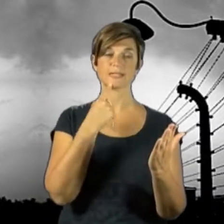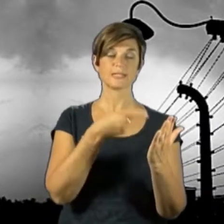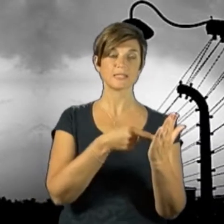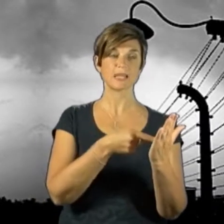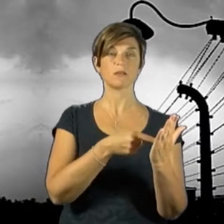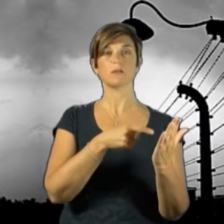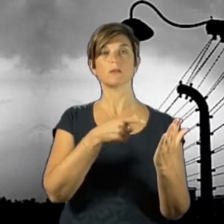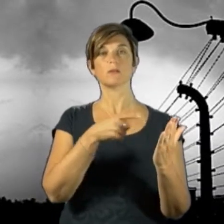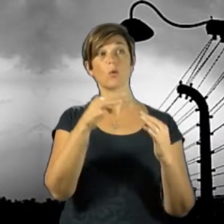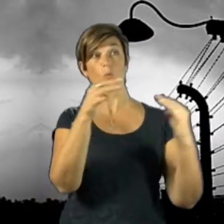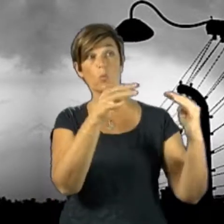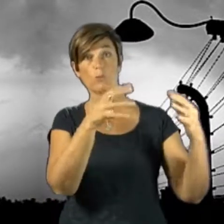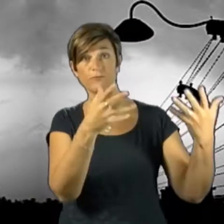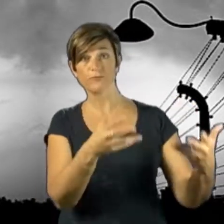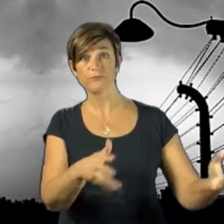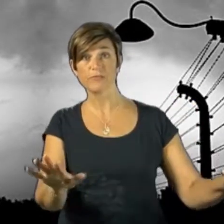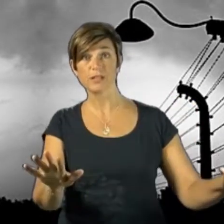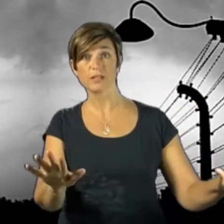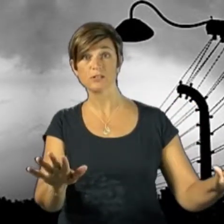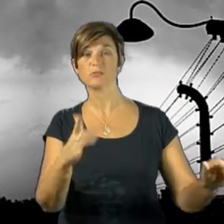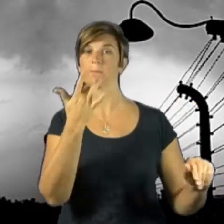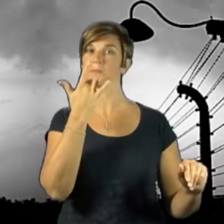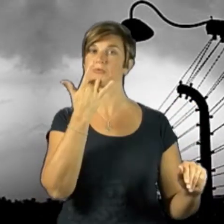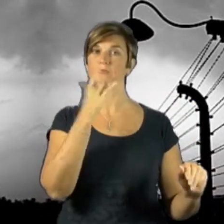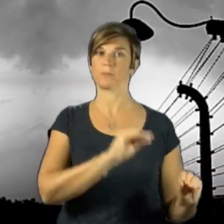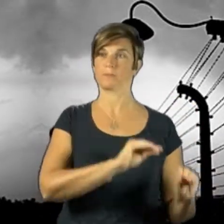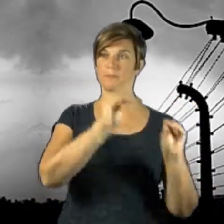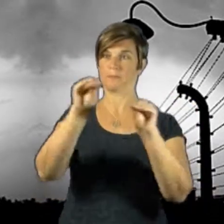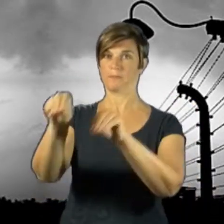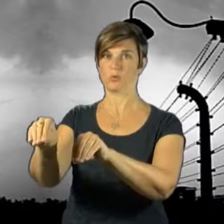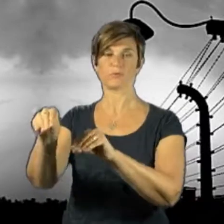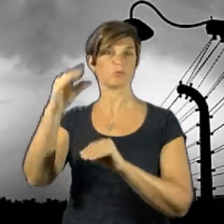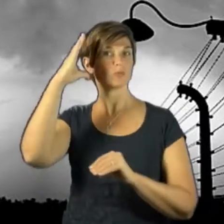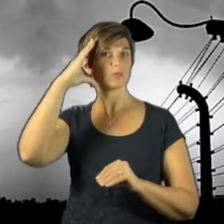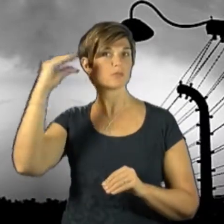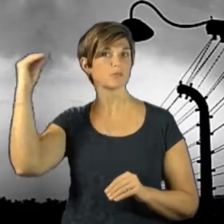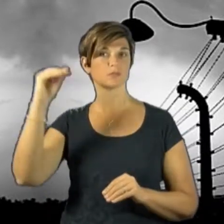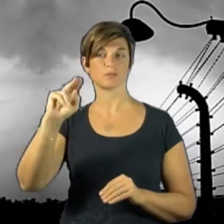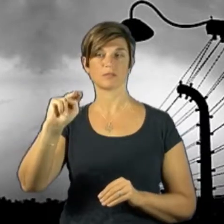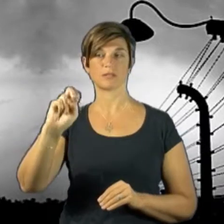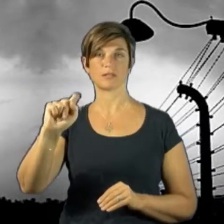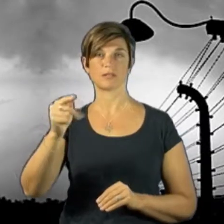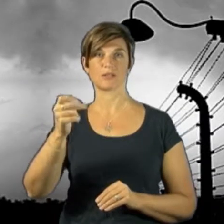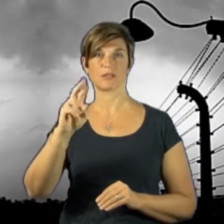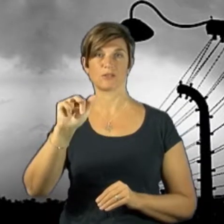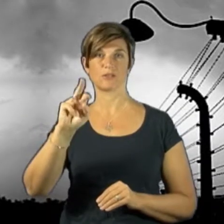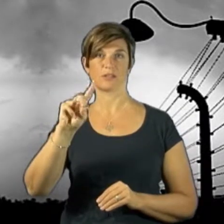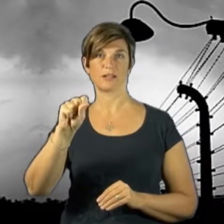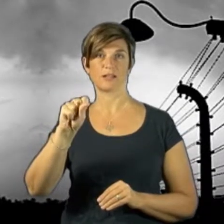She did write in the diary that if she had a choice after the war, she wanted to become a